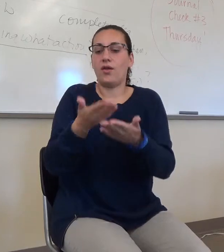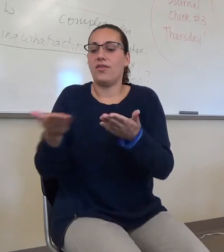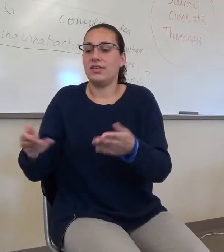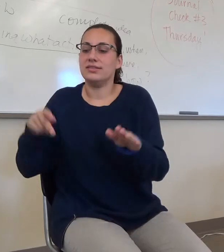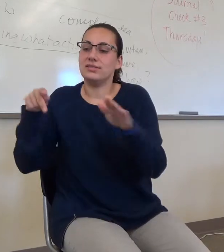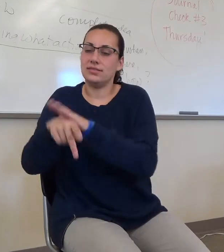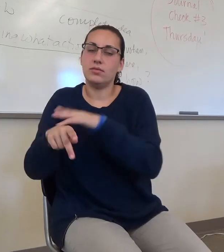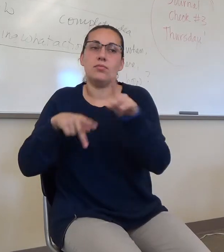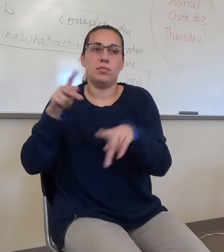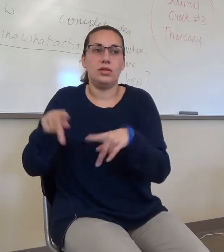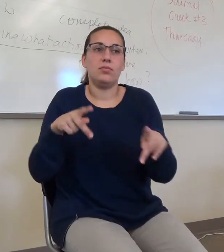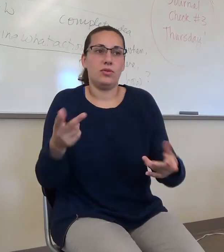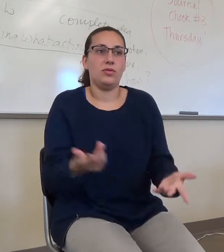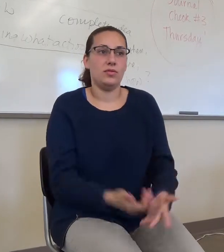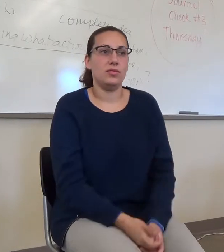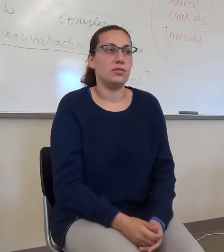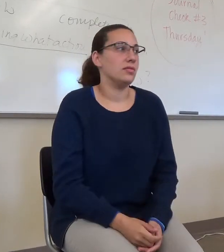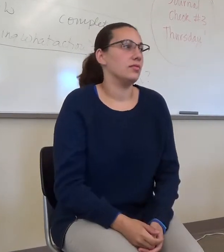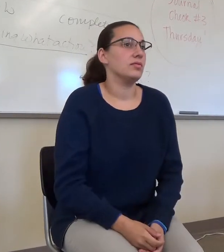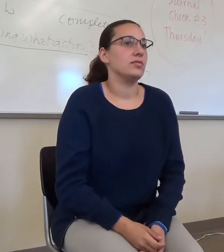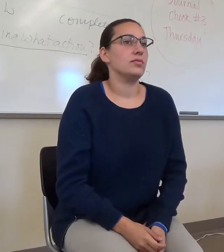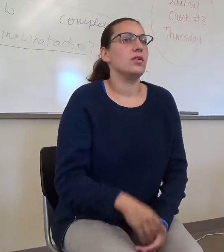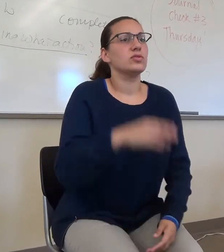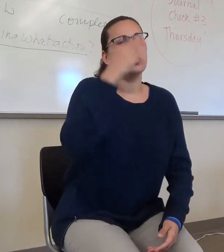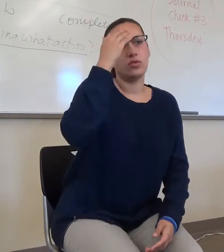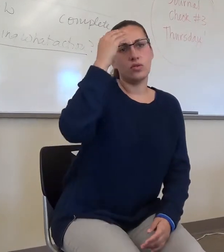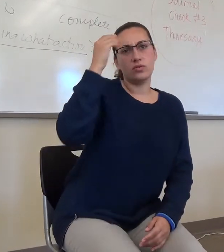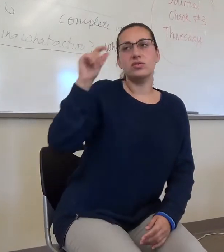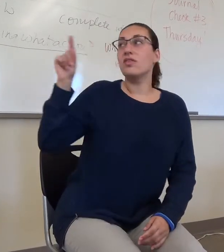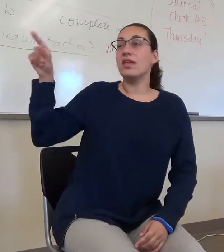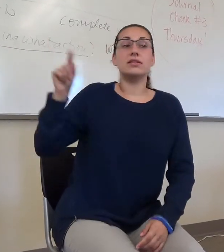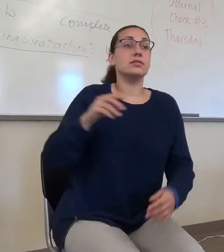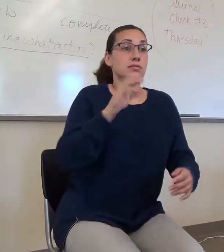reason why the cities have decided to do it. Yes, Sandra?